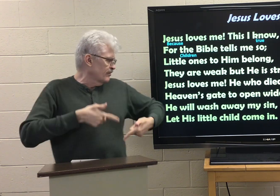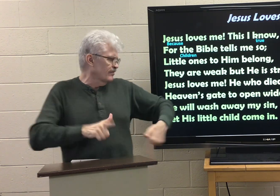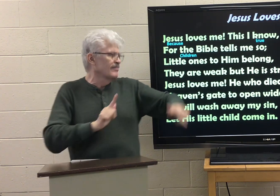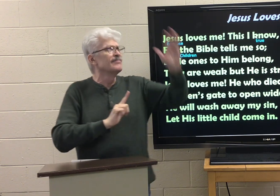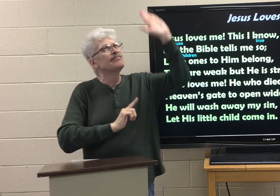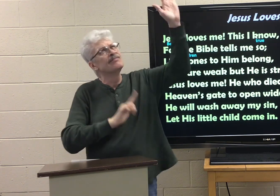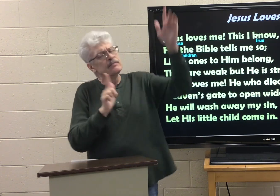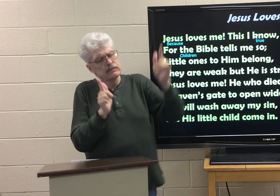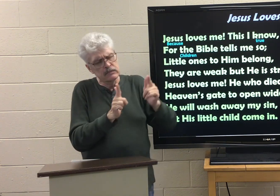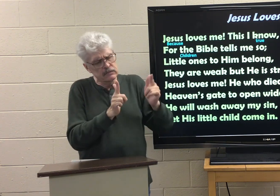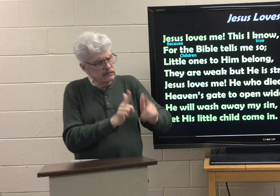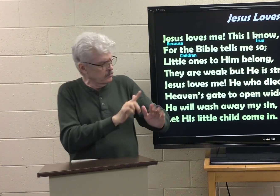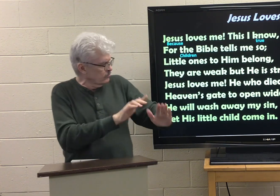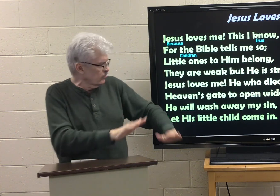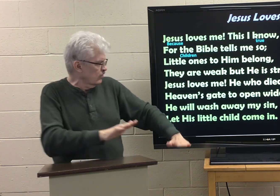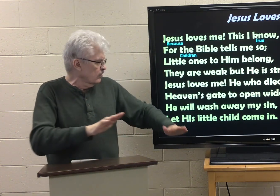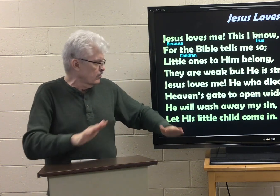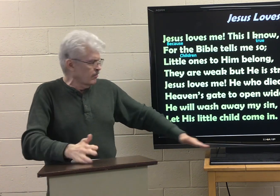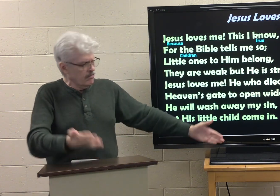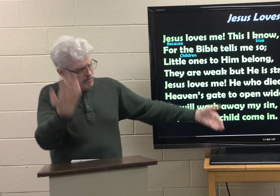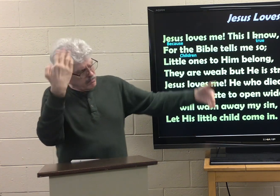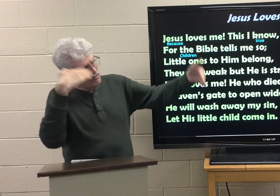Let his little child come in.